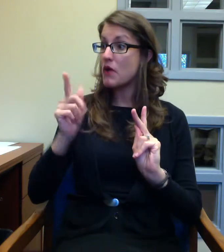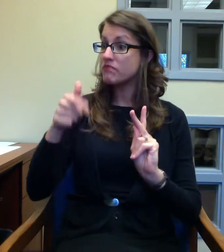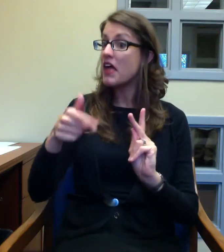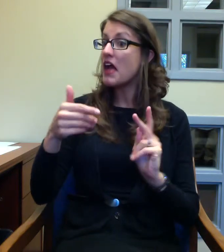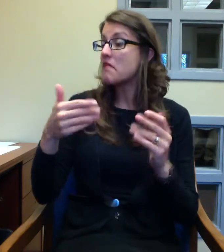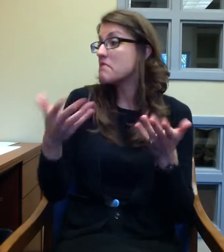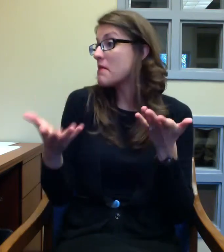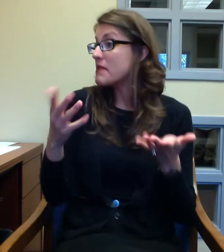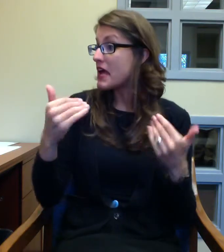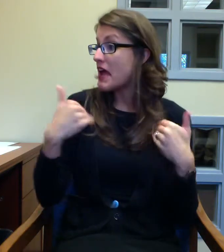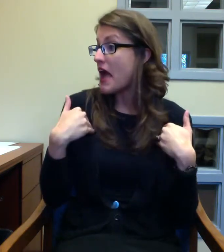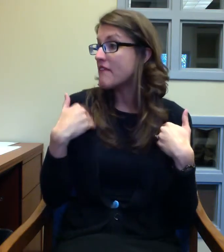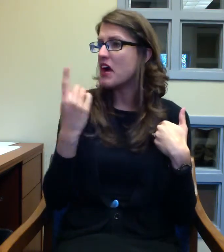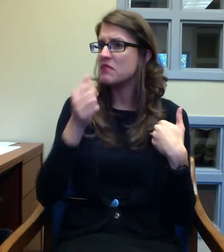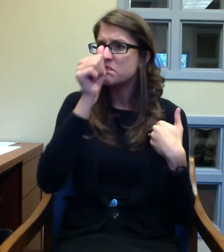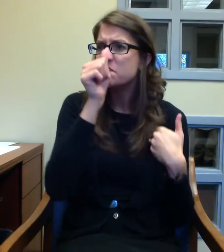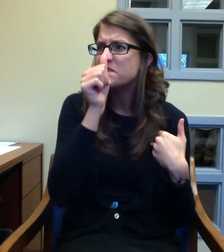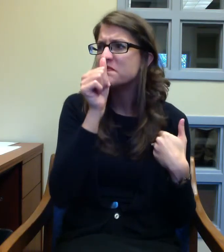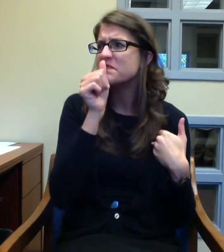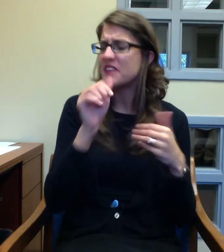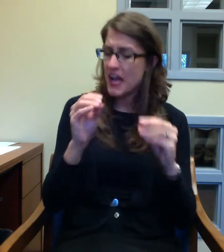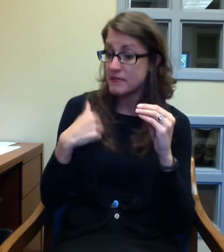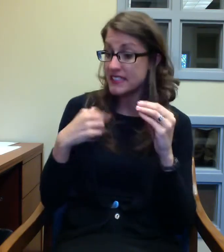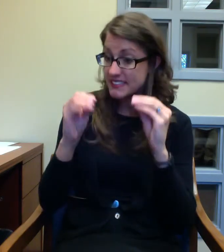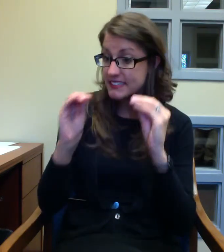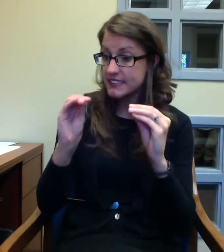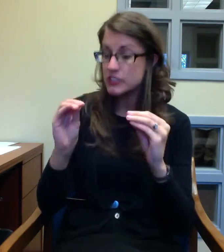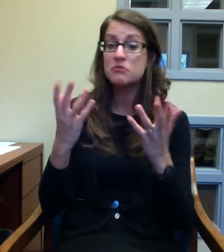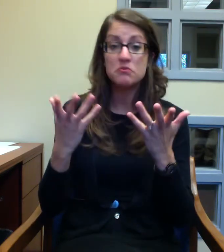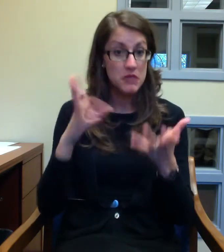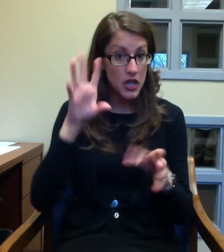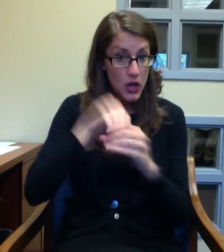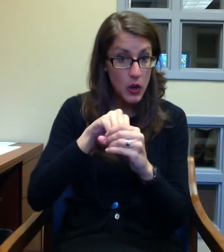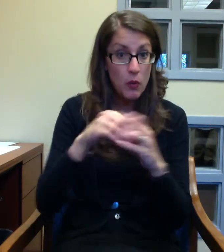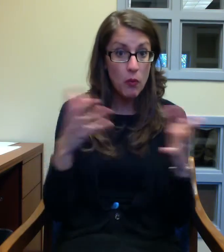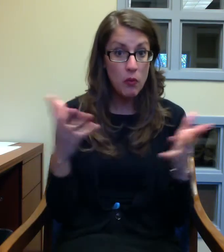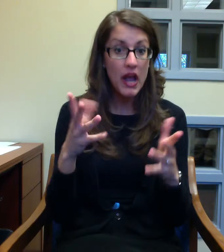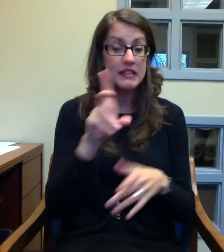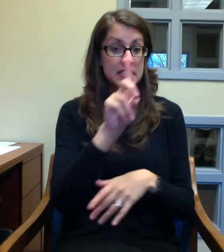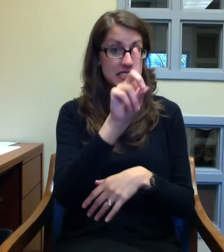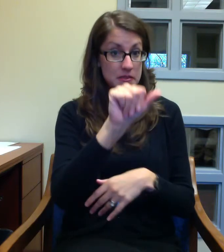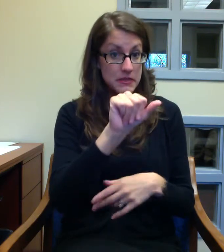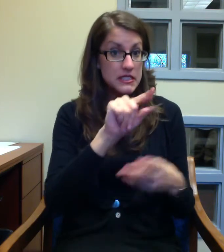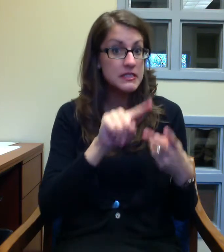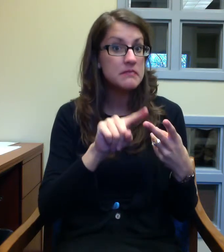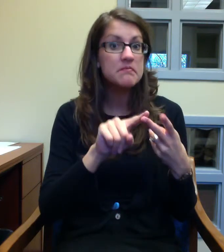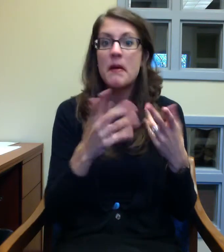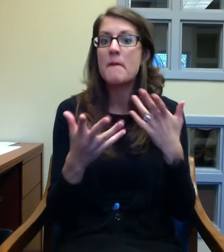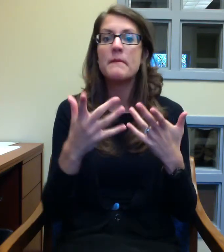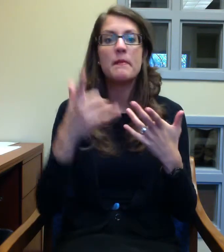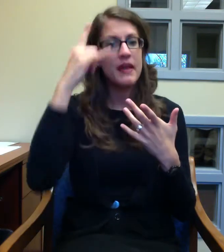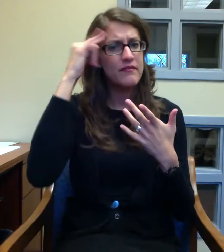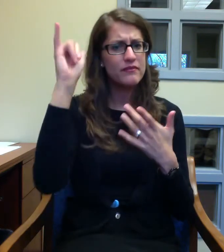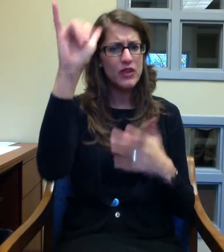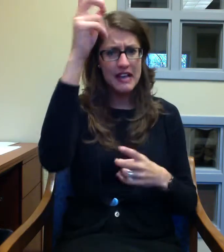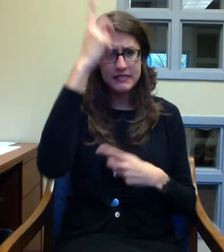to. That would include disabilities, but it would also include any chronic illness or a family member